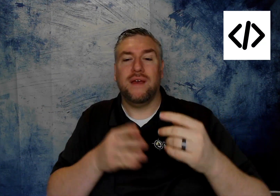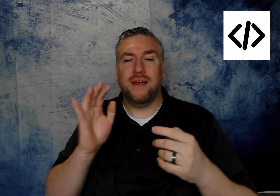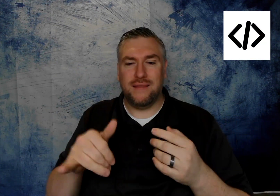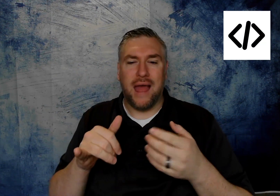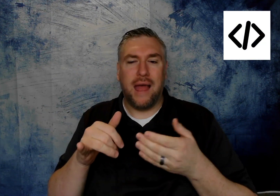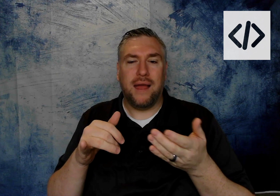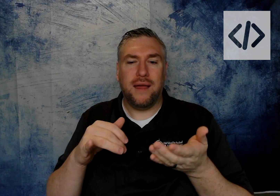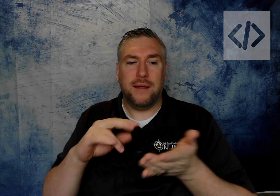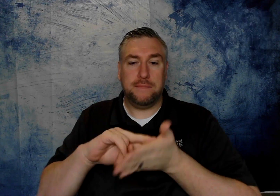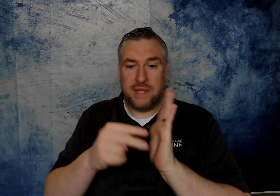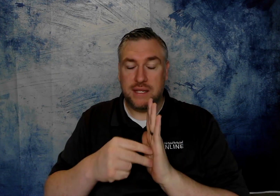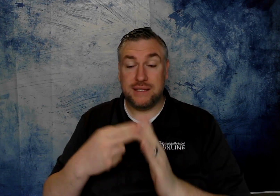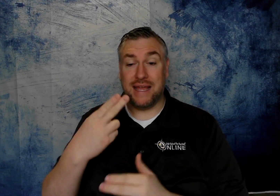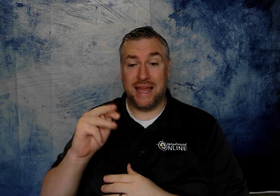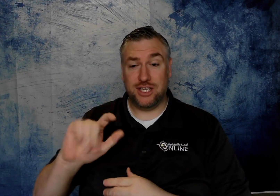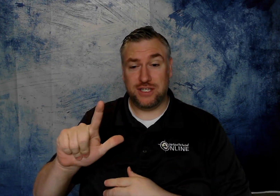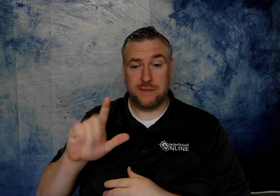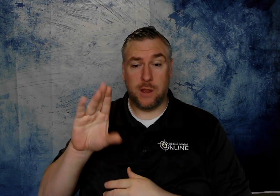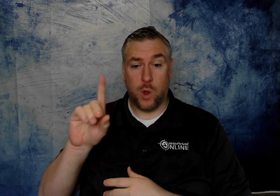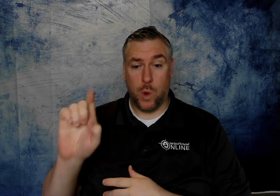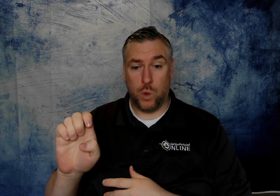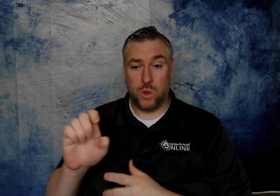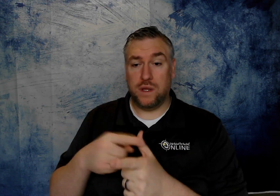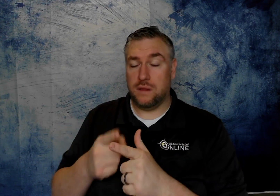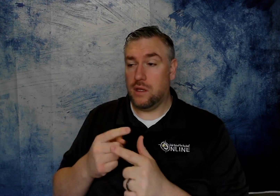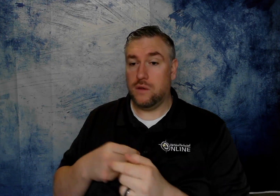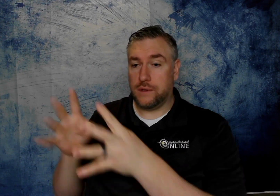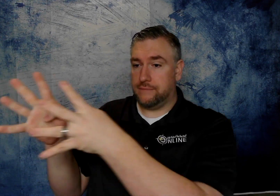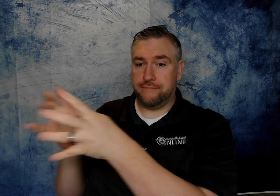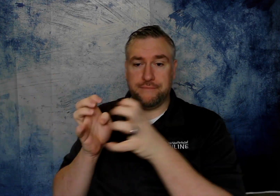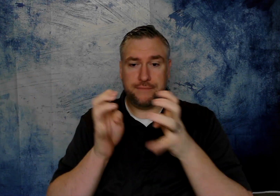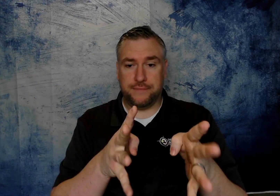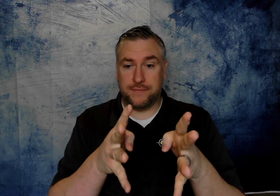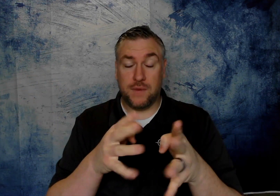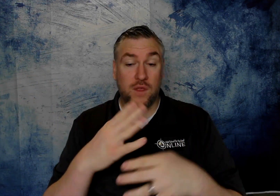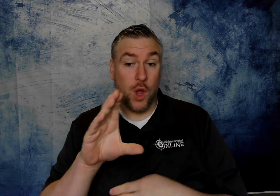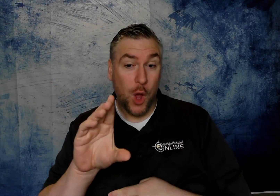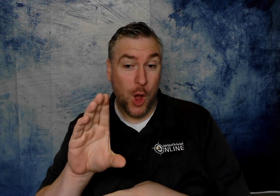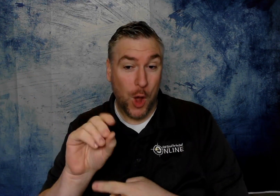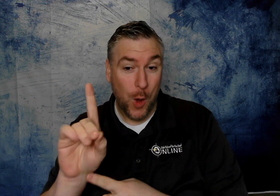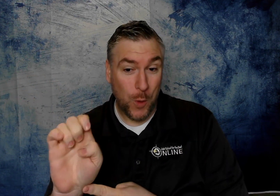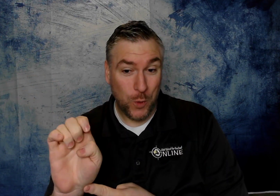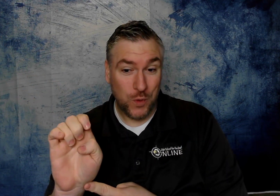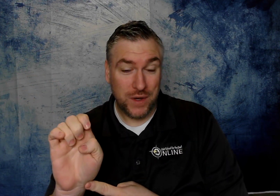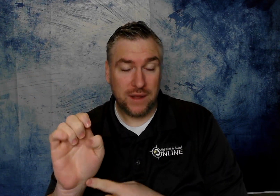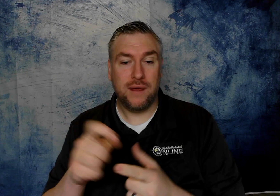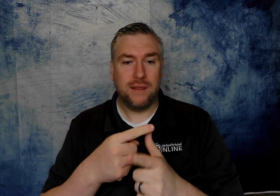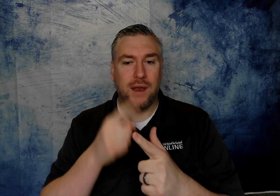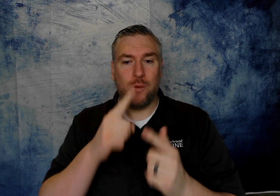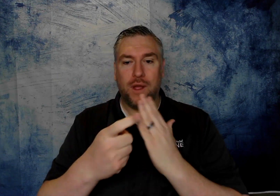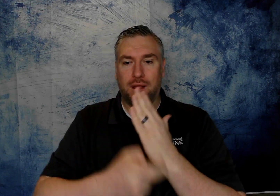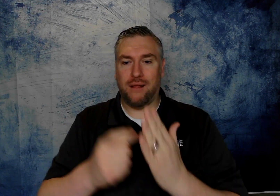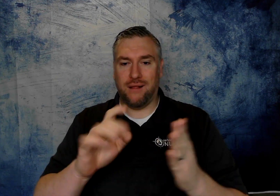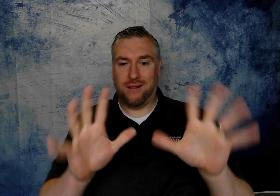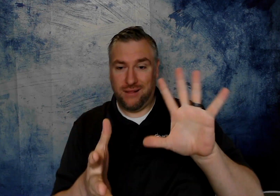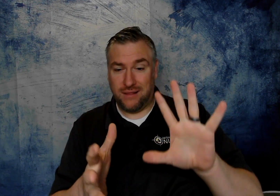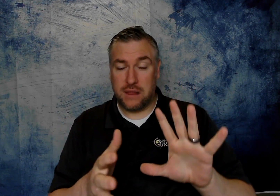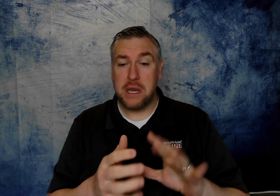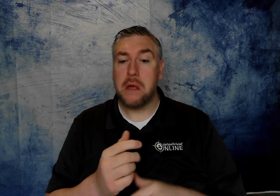in the middle. That means HTML code. And then you can just copy and paste the code, and then it will